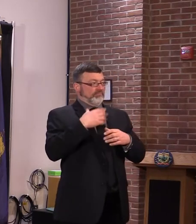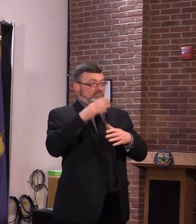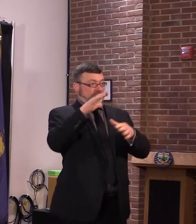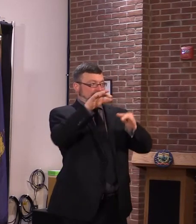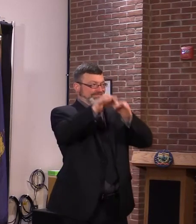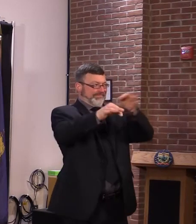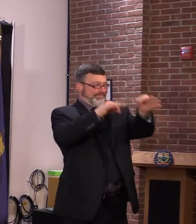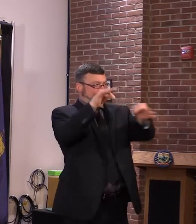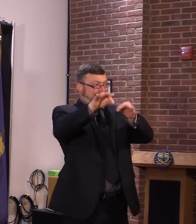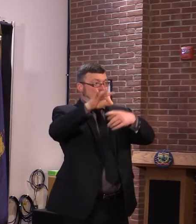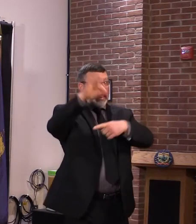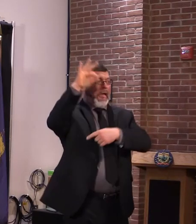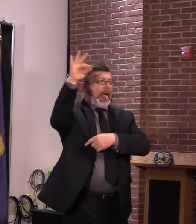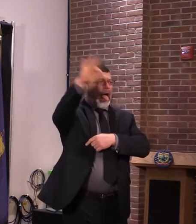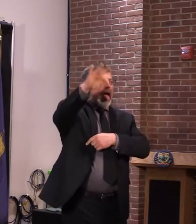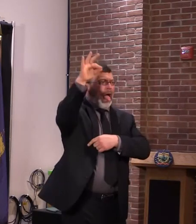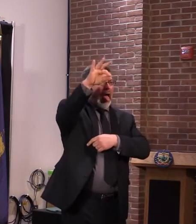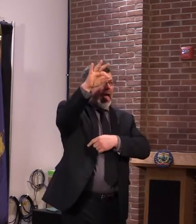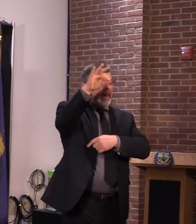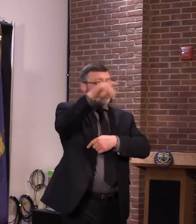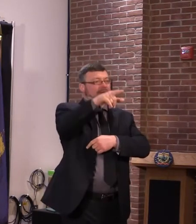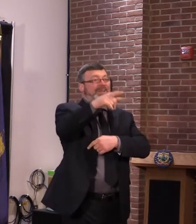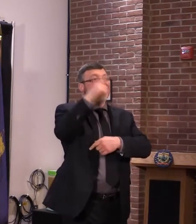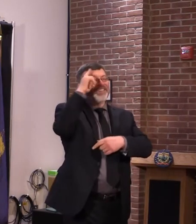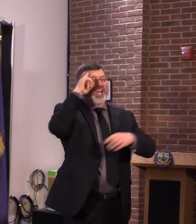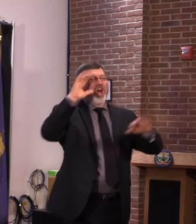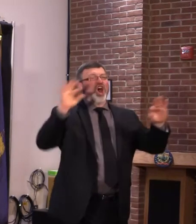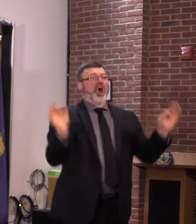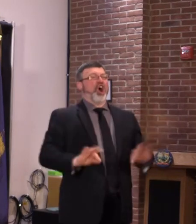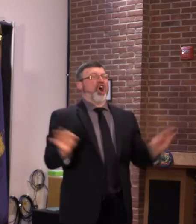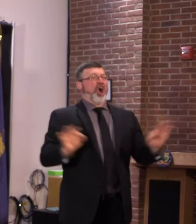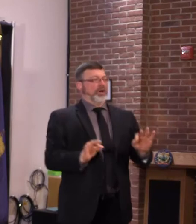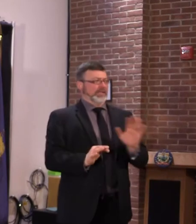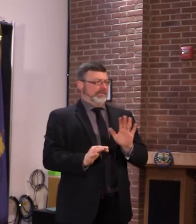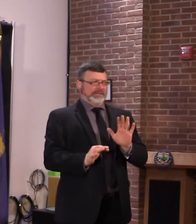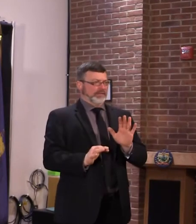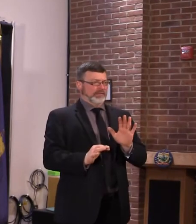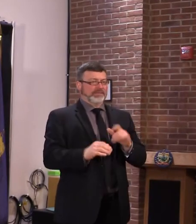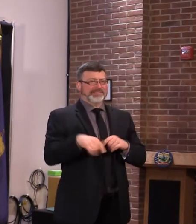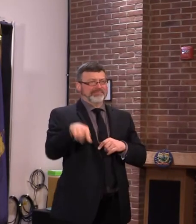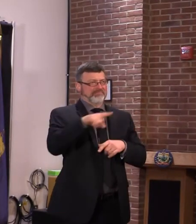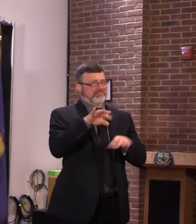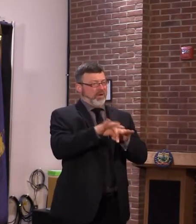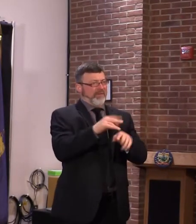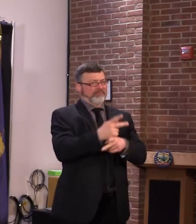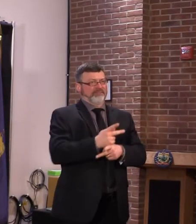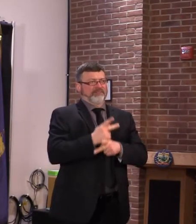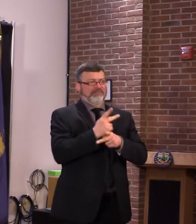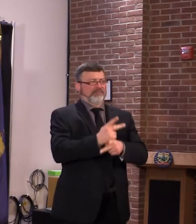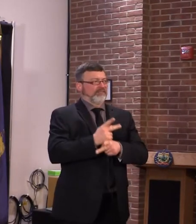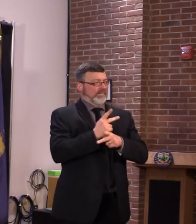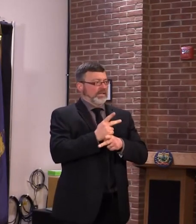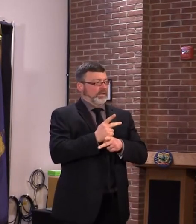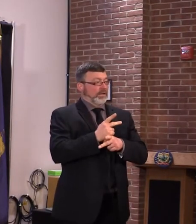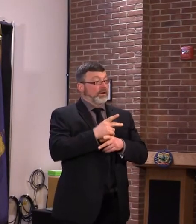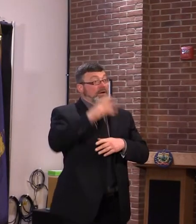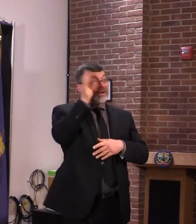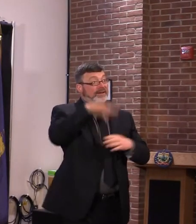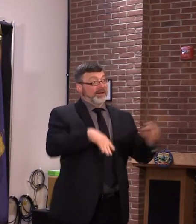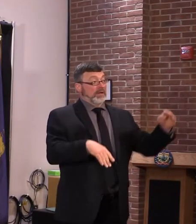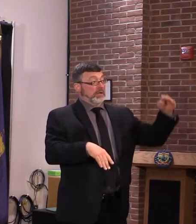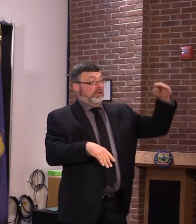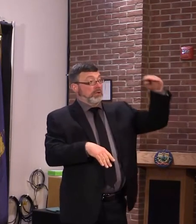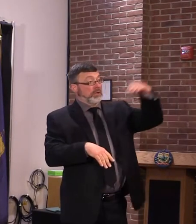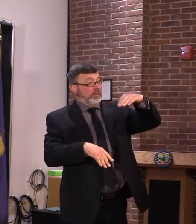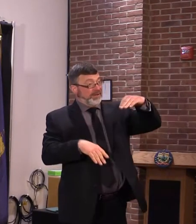because we're still at a time, we're grateful for the direction of the curve, but we're still at a time of high levels of community